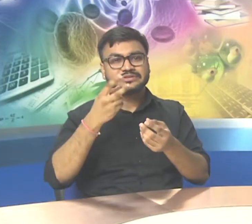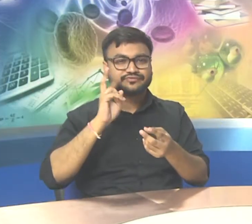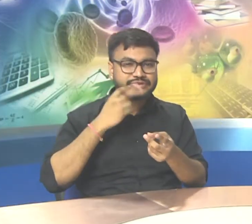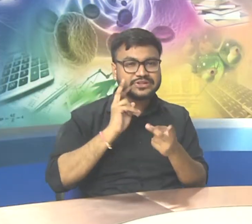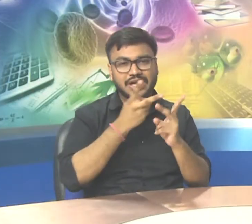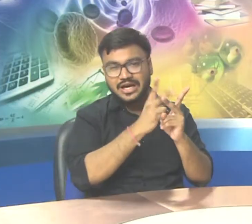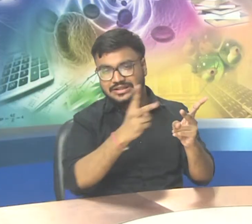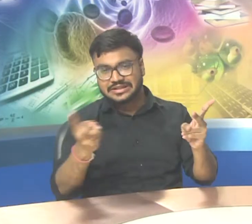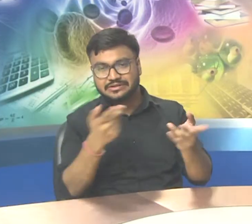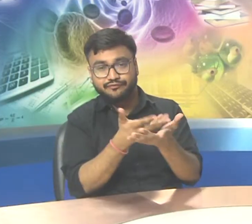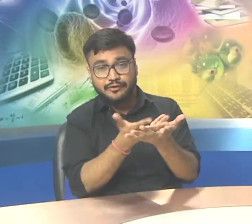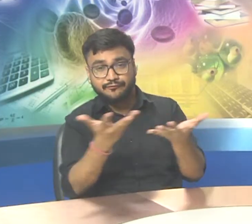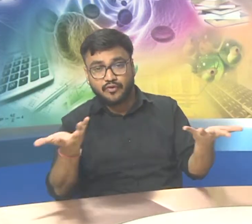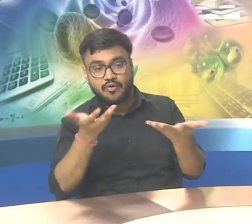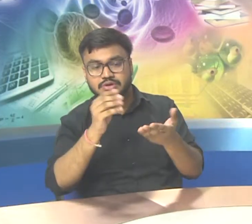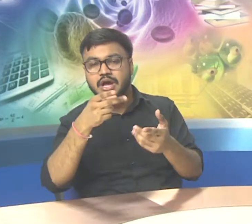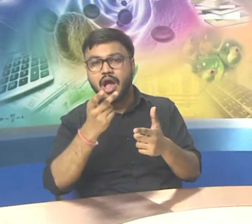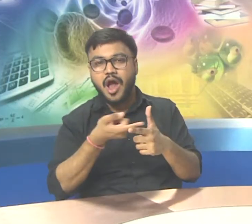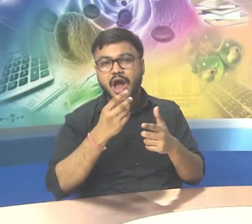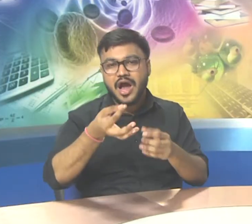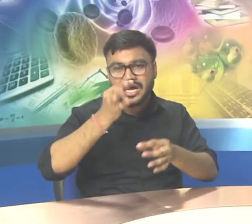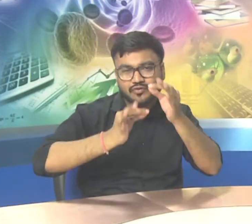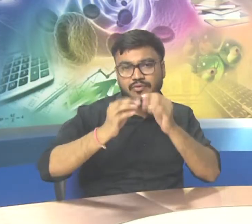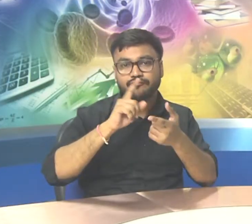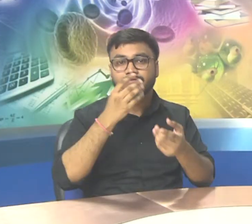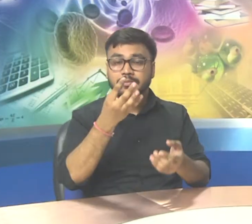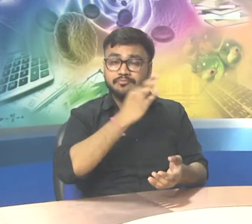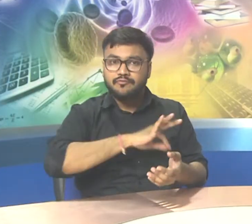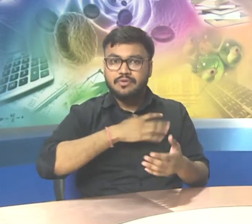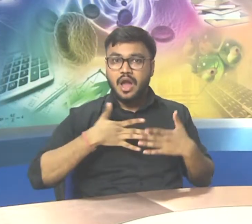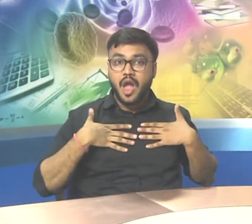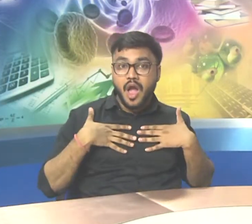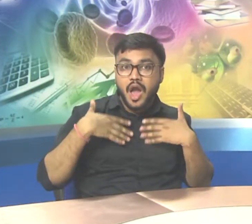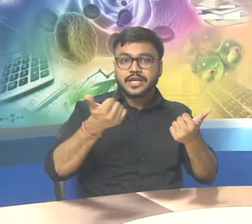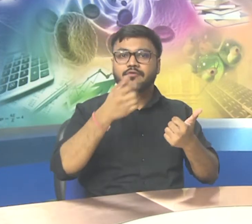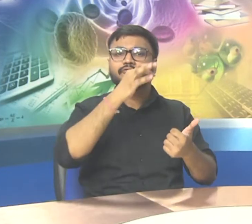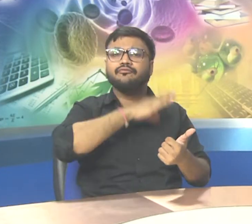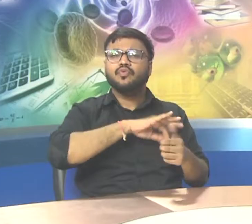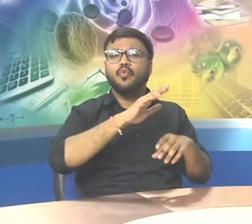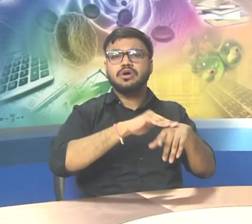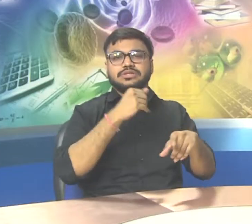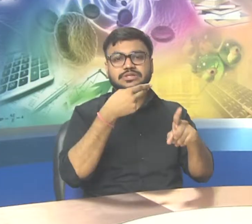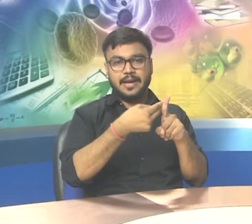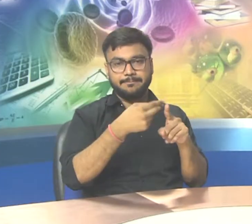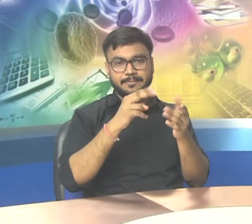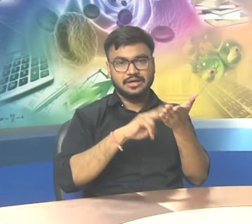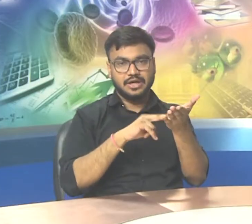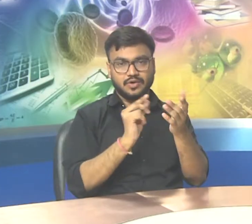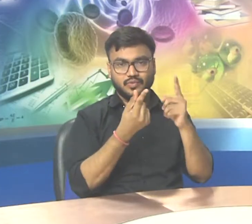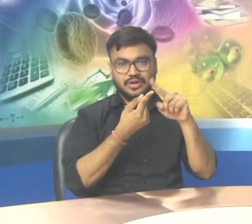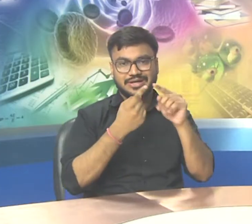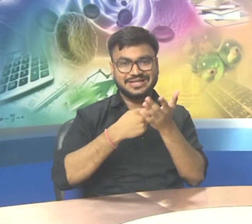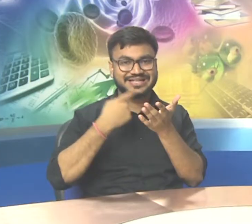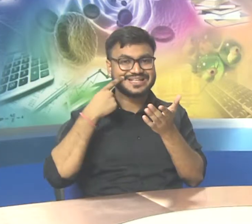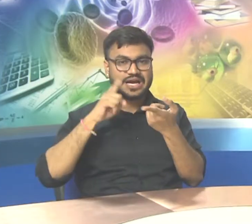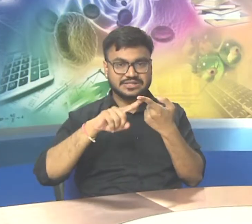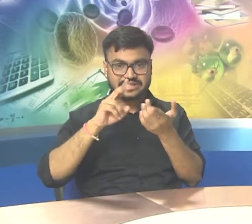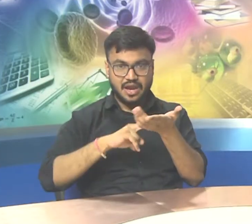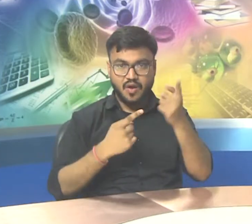Food is considered a basic necessity because it contains substances called